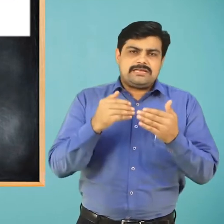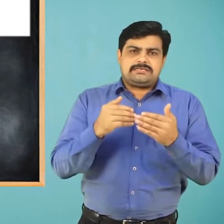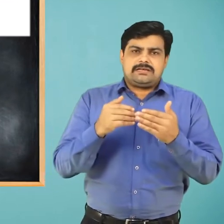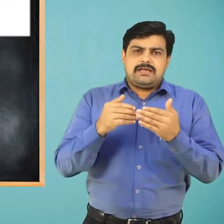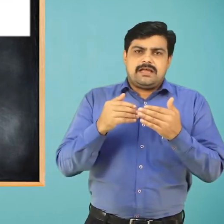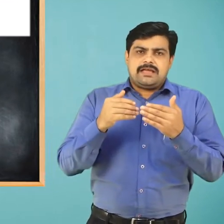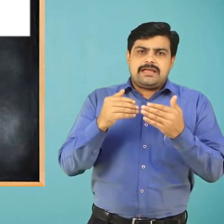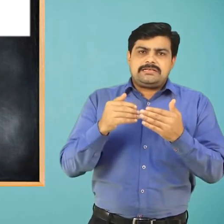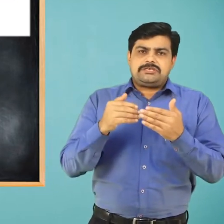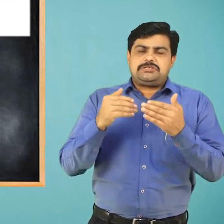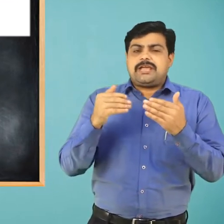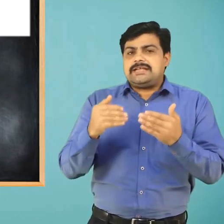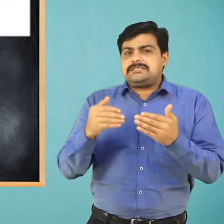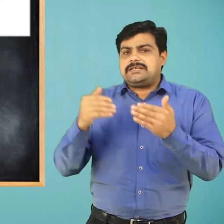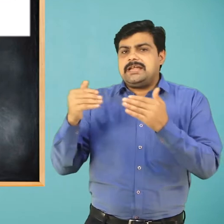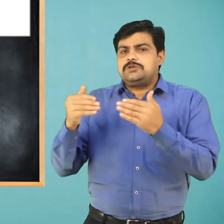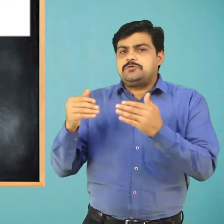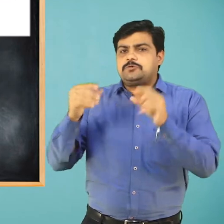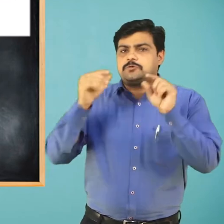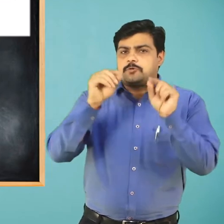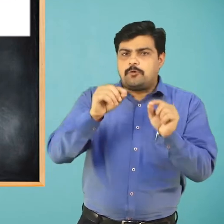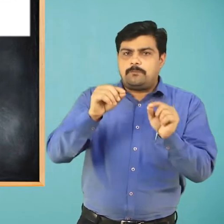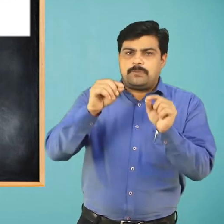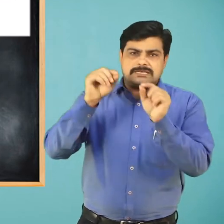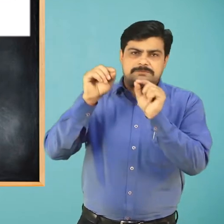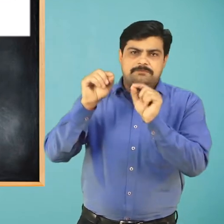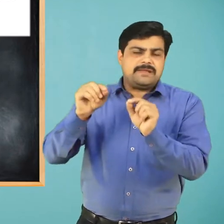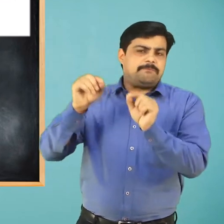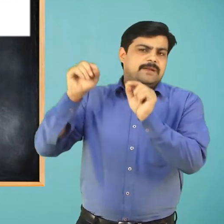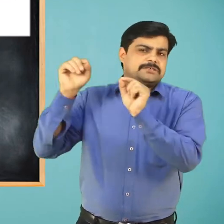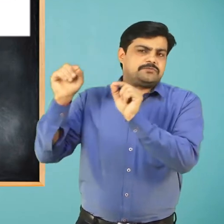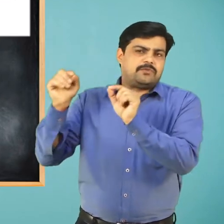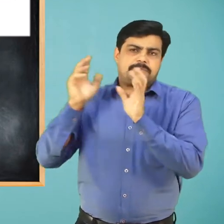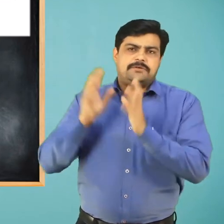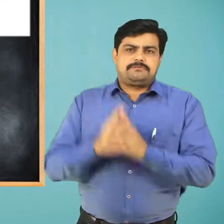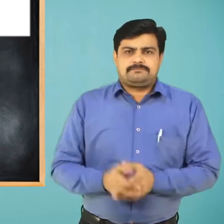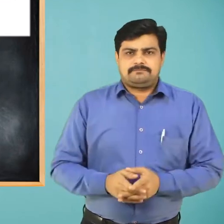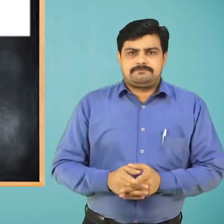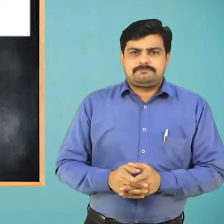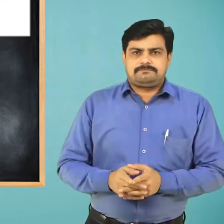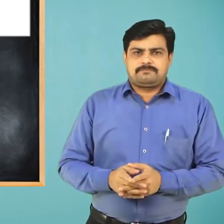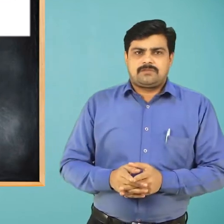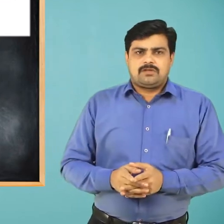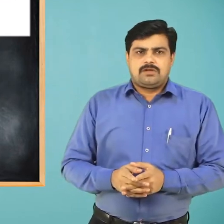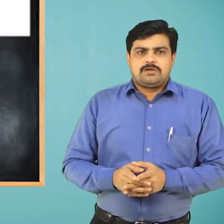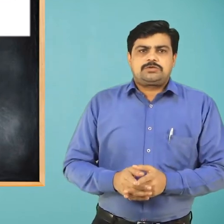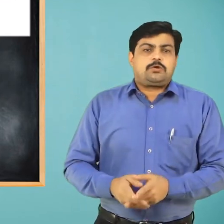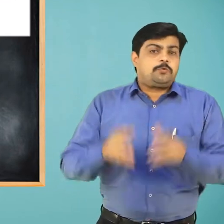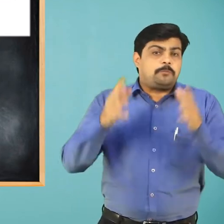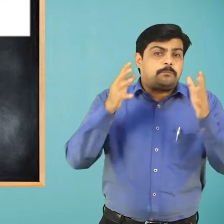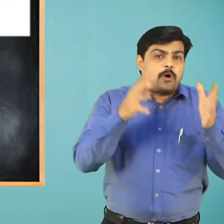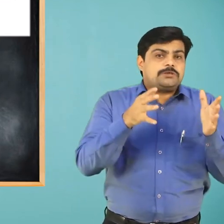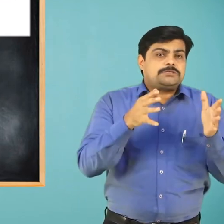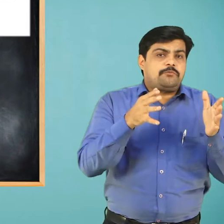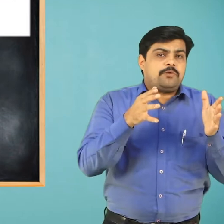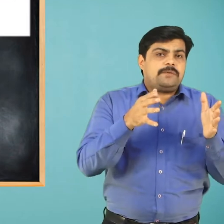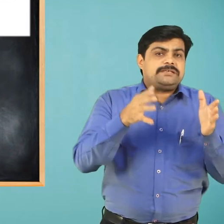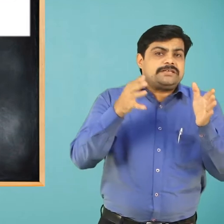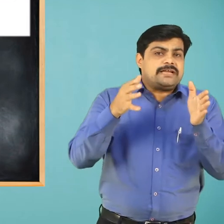it is changed into to plus be plus verb. So to post will be